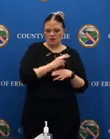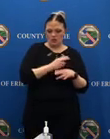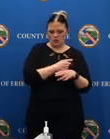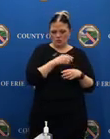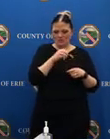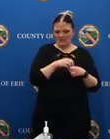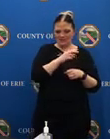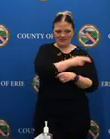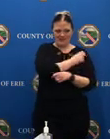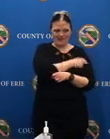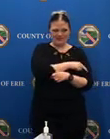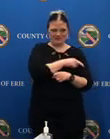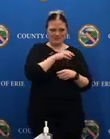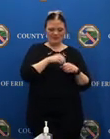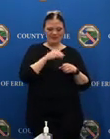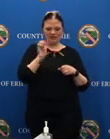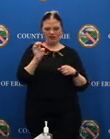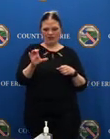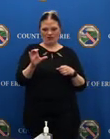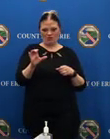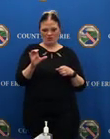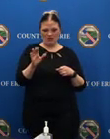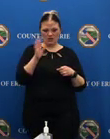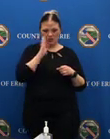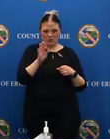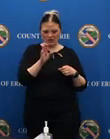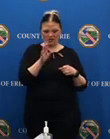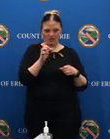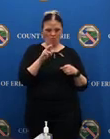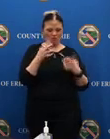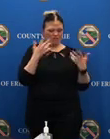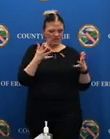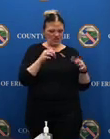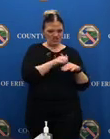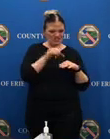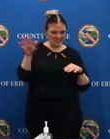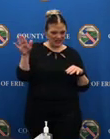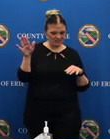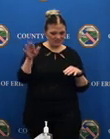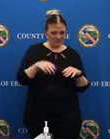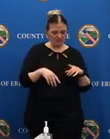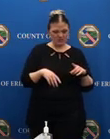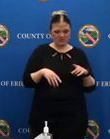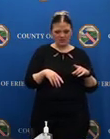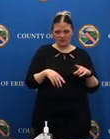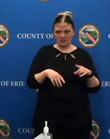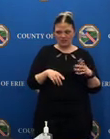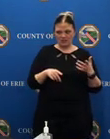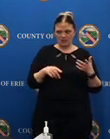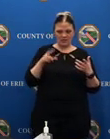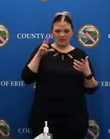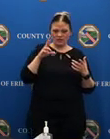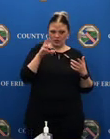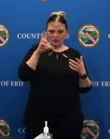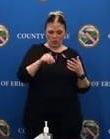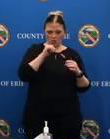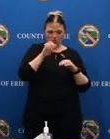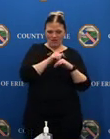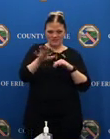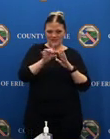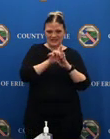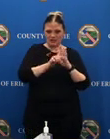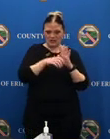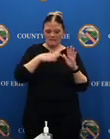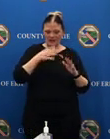the hospitals in Erie County? Will those or have those already been sent downstate? No, they haven't been sent downstate.